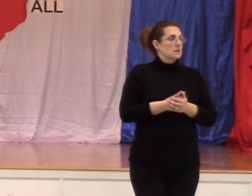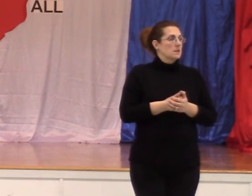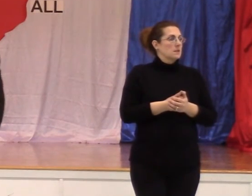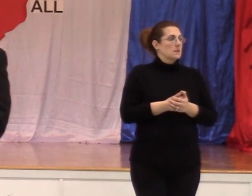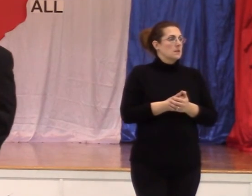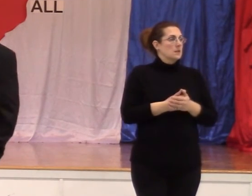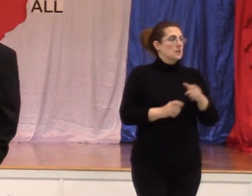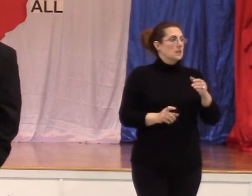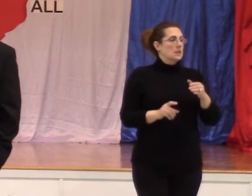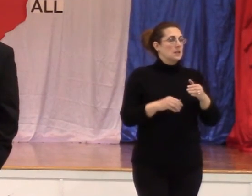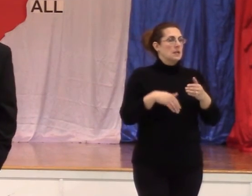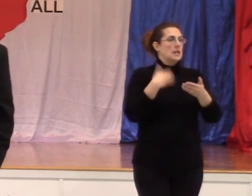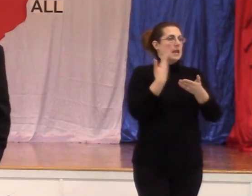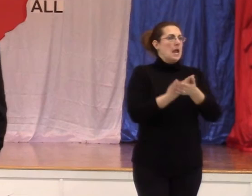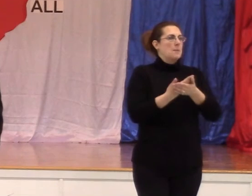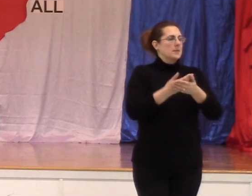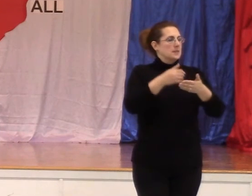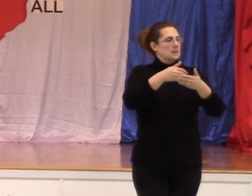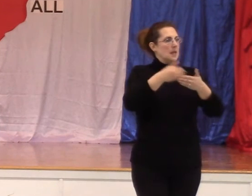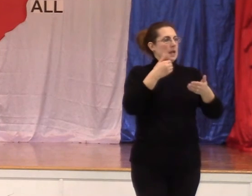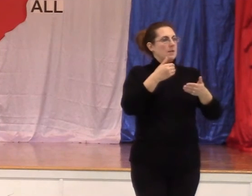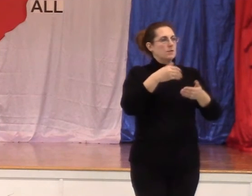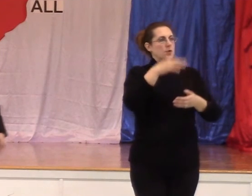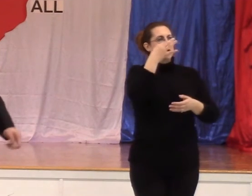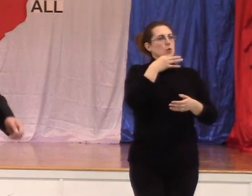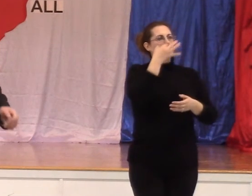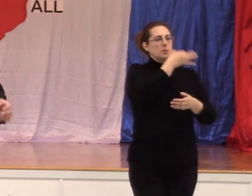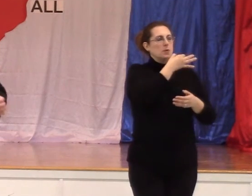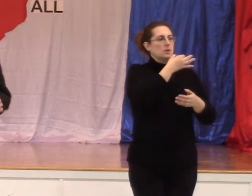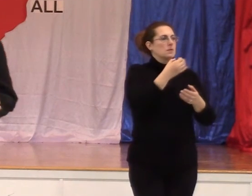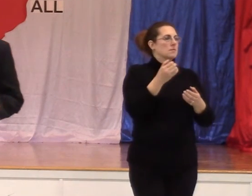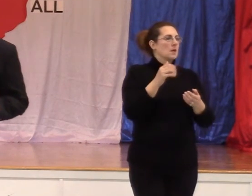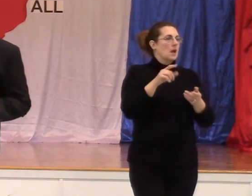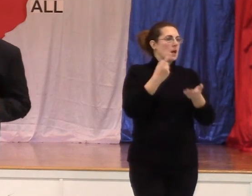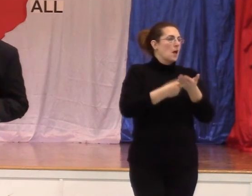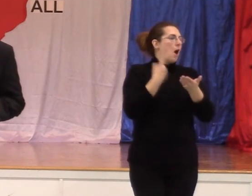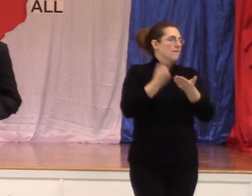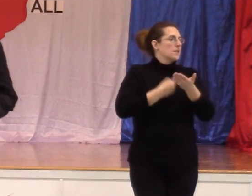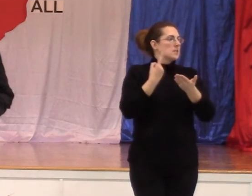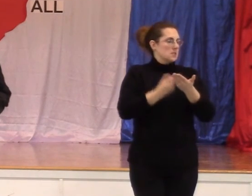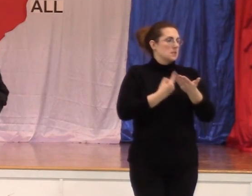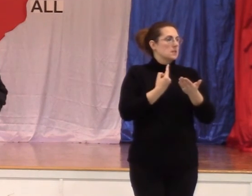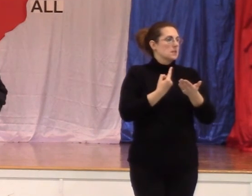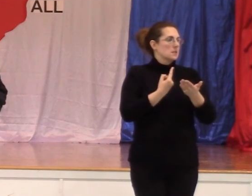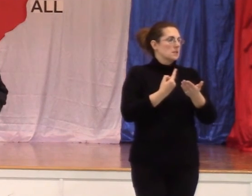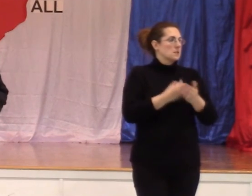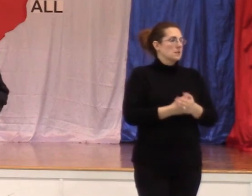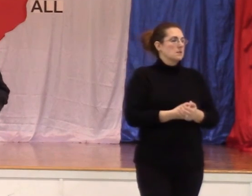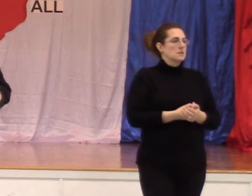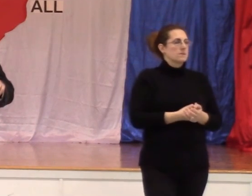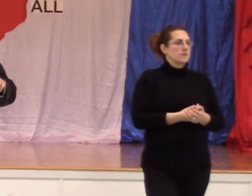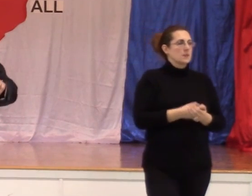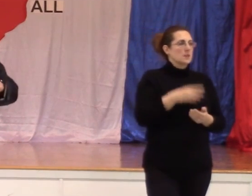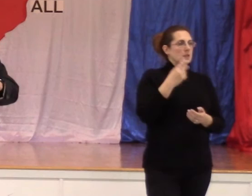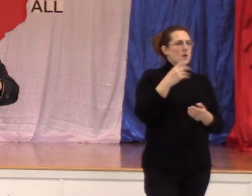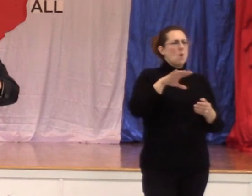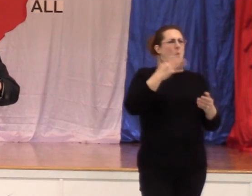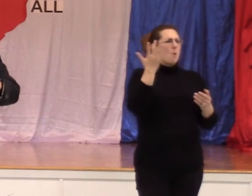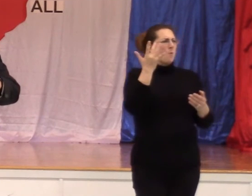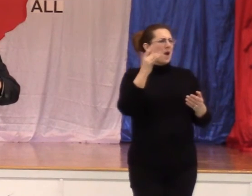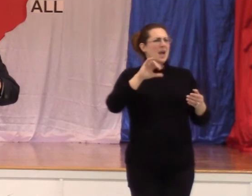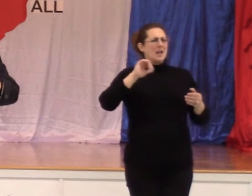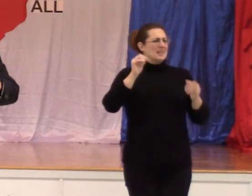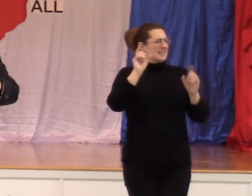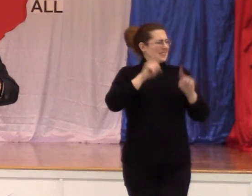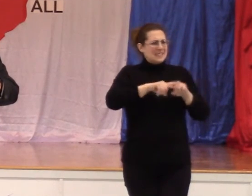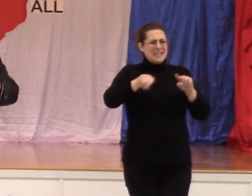Comes up in closed communion pretty often, right? Other things as well, right? Why can't we all just work together,